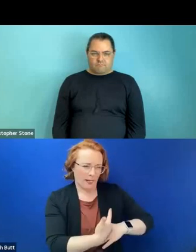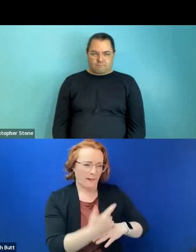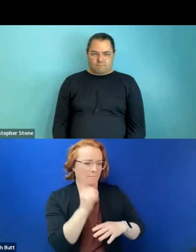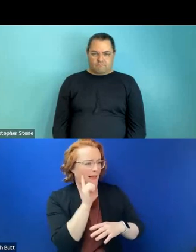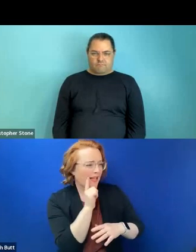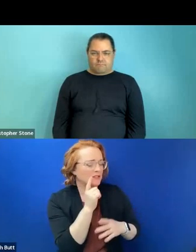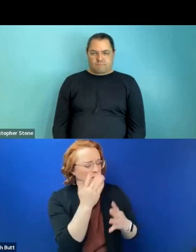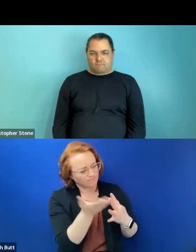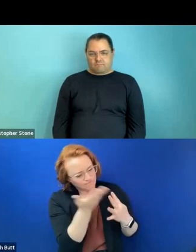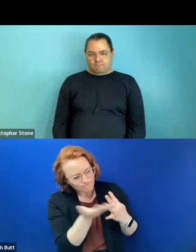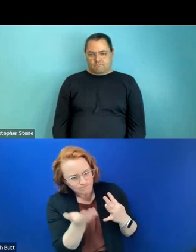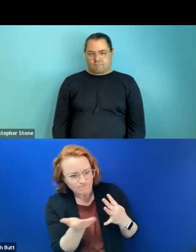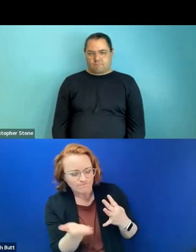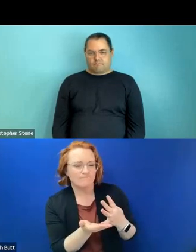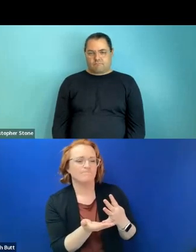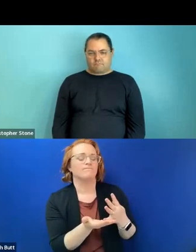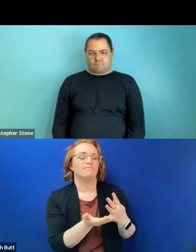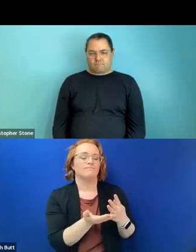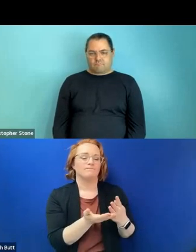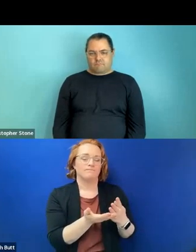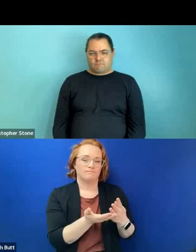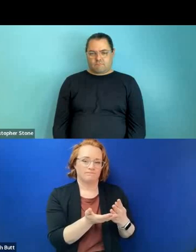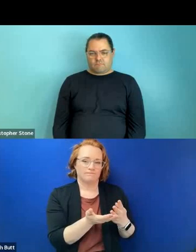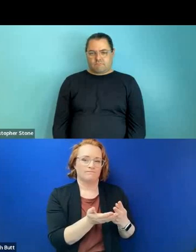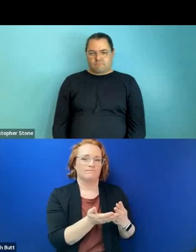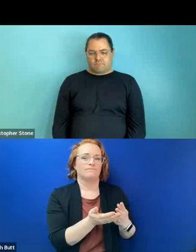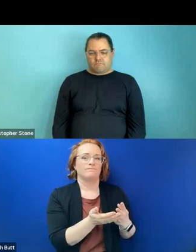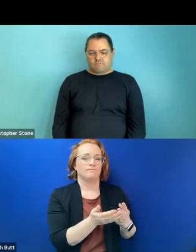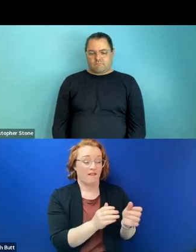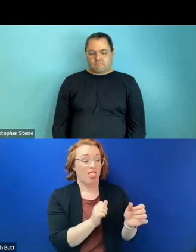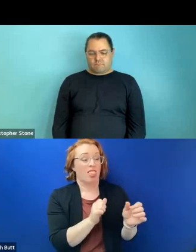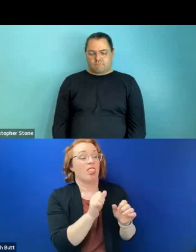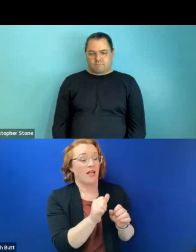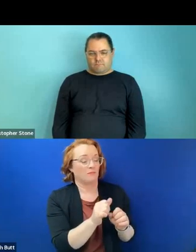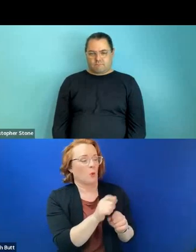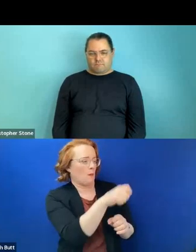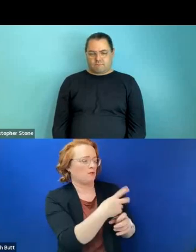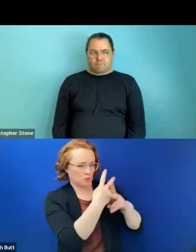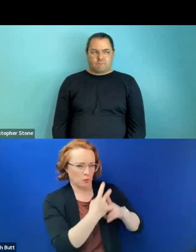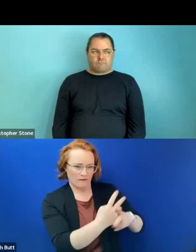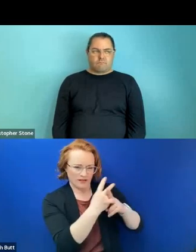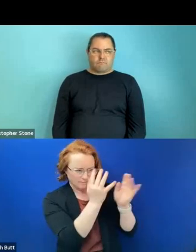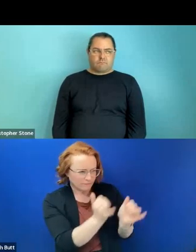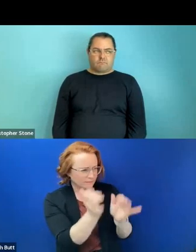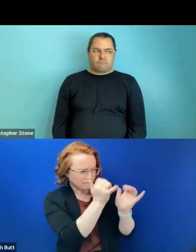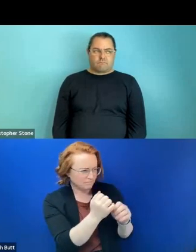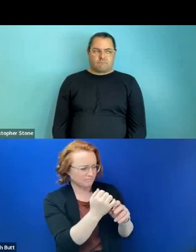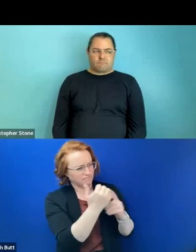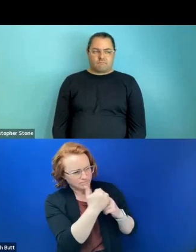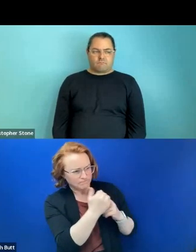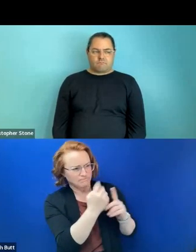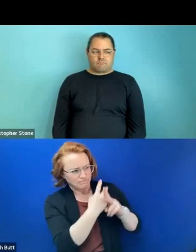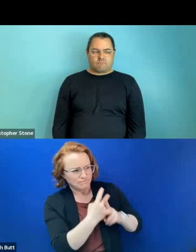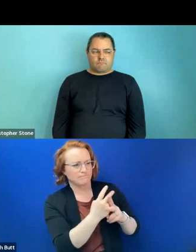some evidence in, and there's some theory as well. And then you will have a supervisor who will make